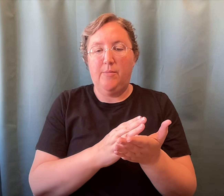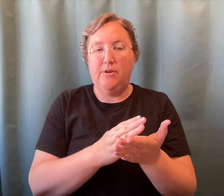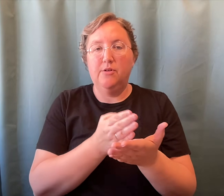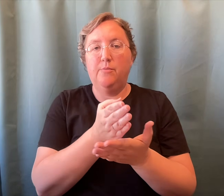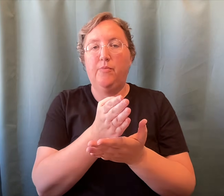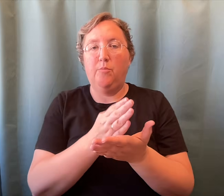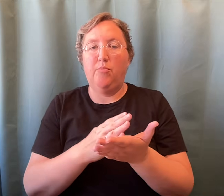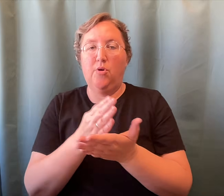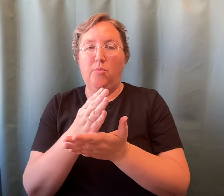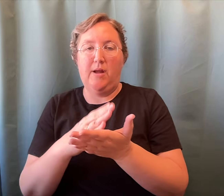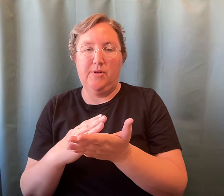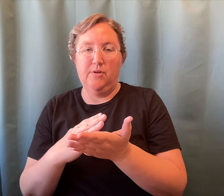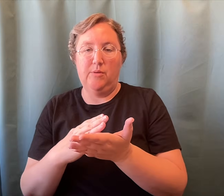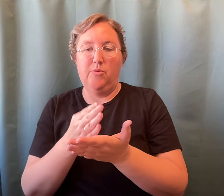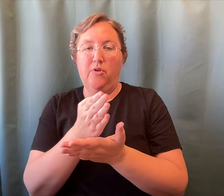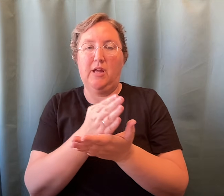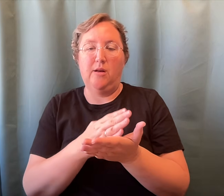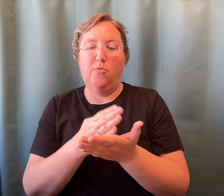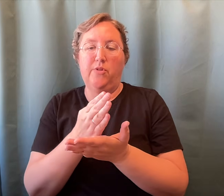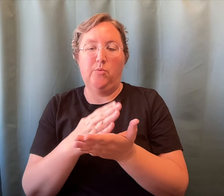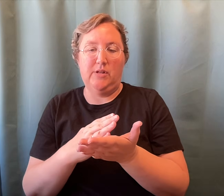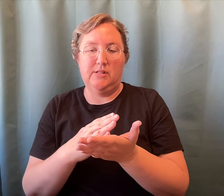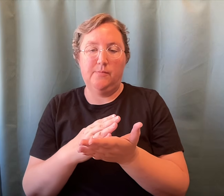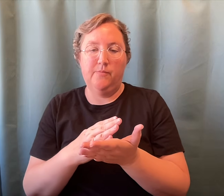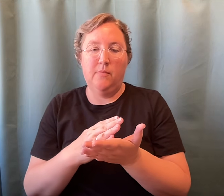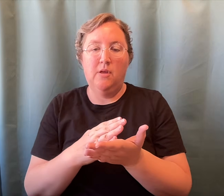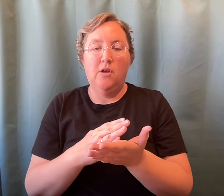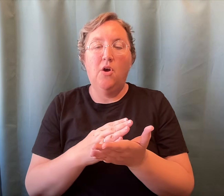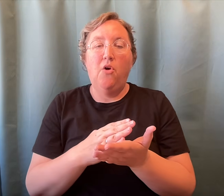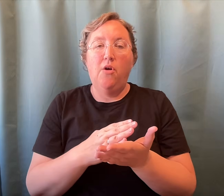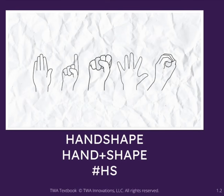parameter, parameter. We move our hand more than once.